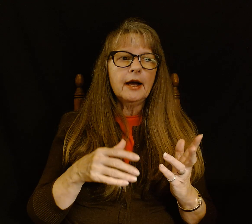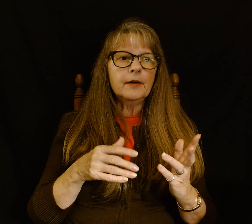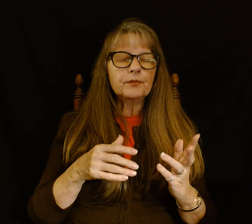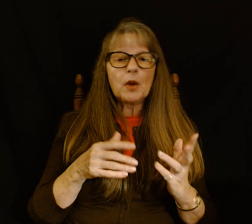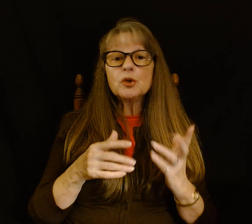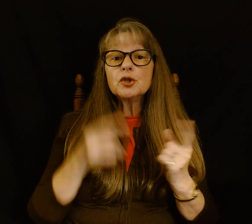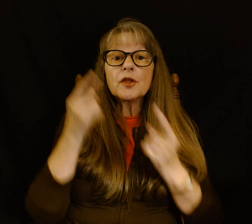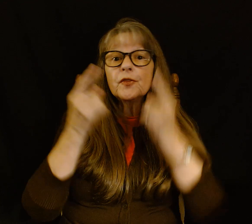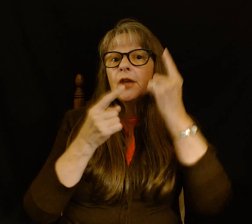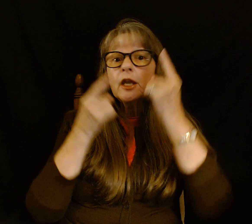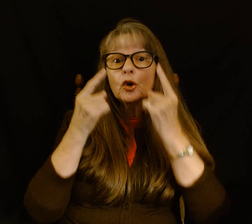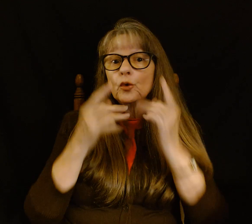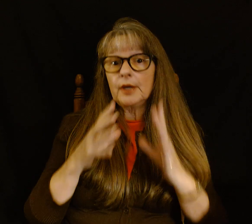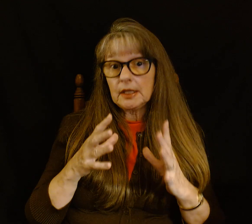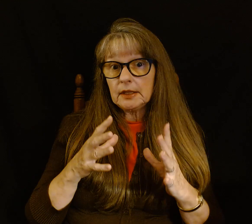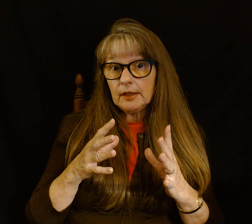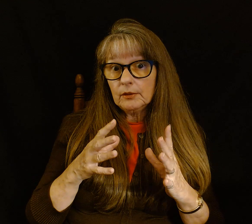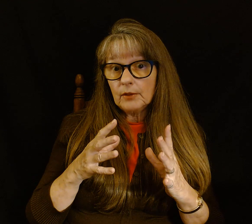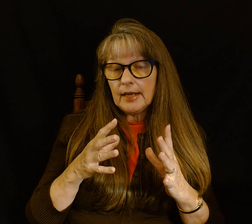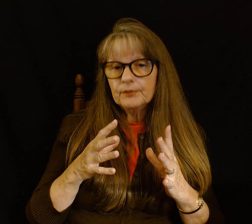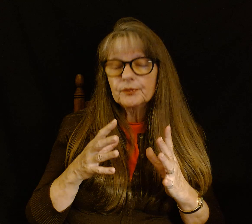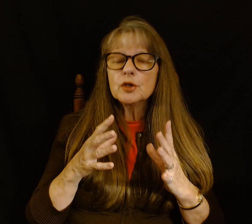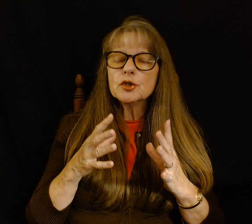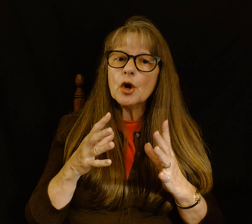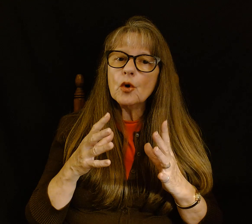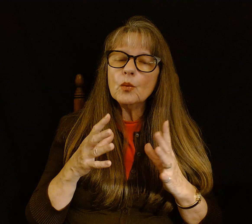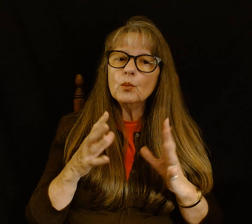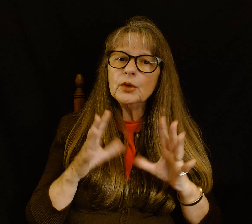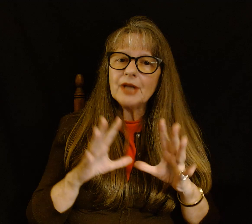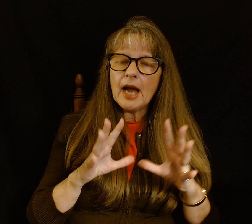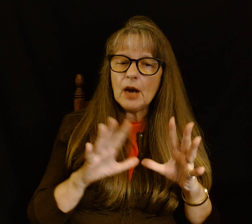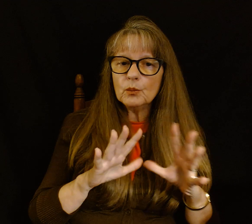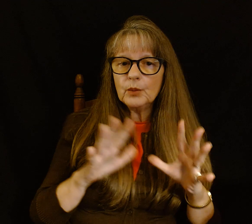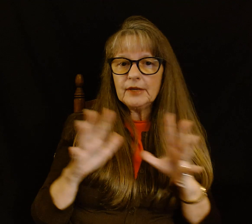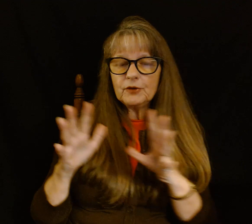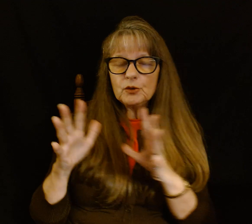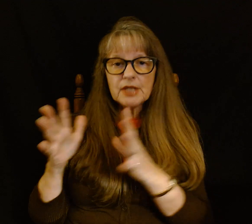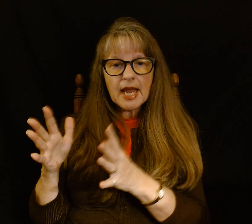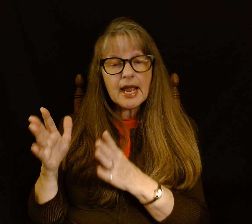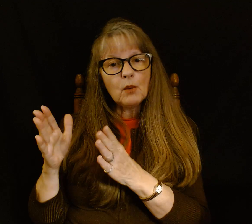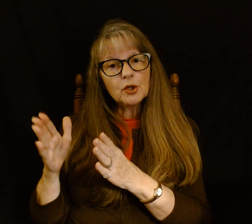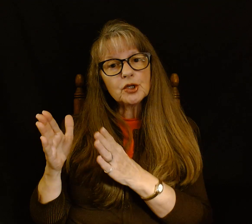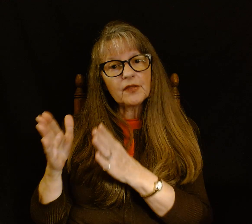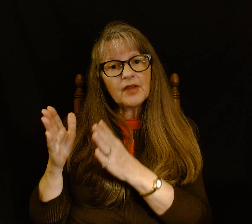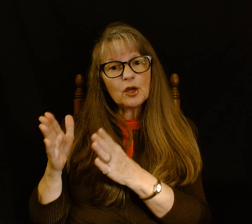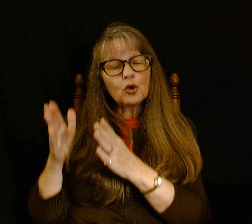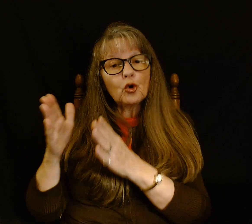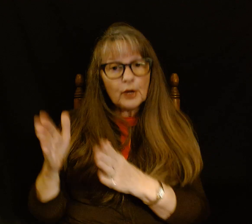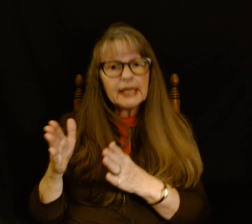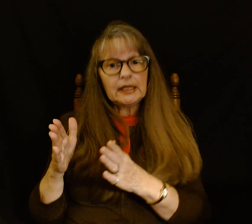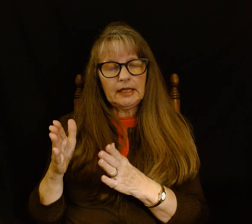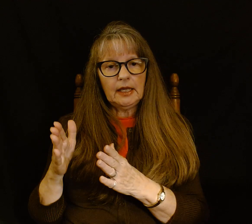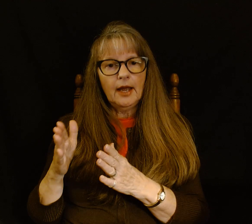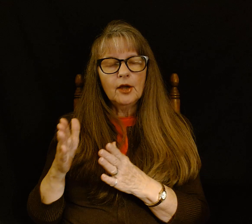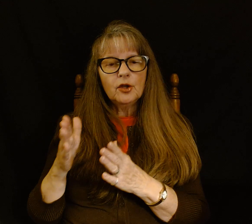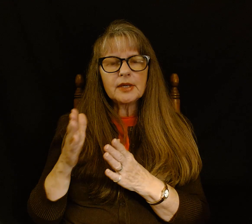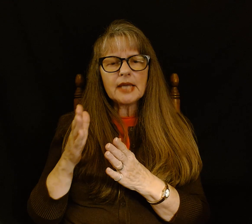I want you to think critically, right? So if you say I want you to think critically, you could say